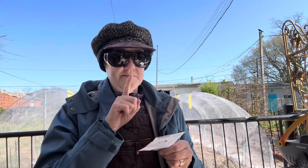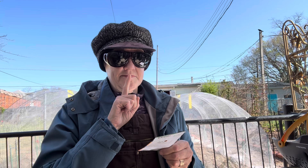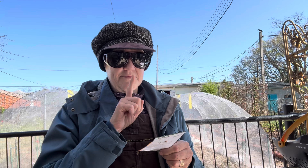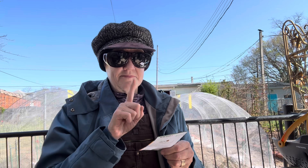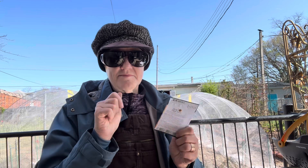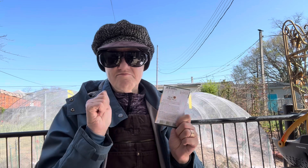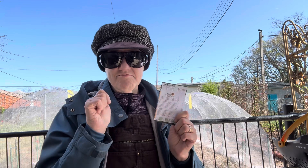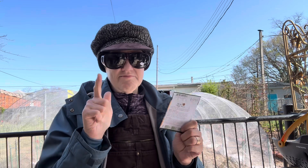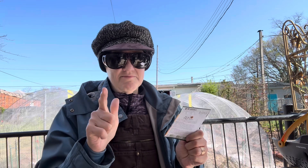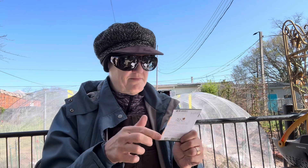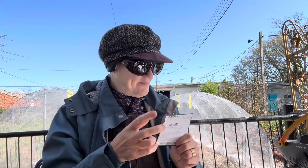This is,